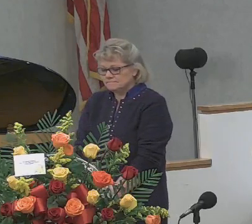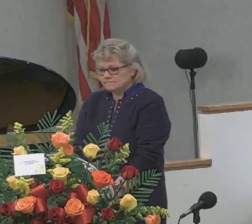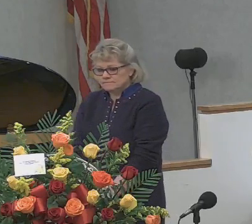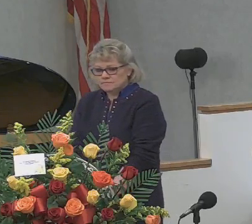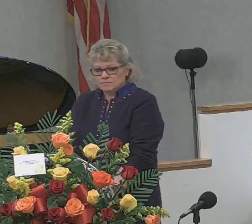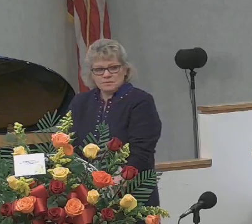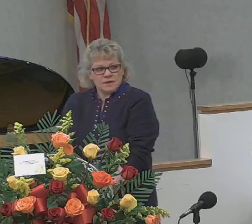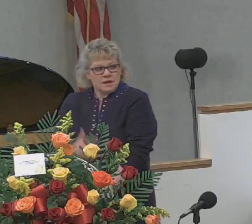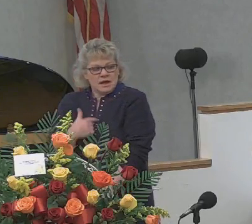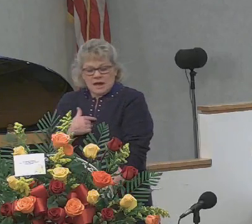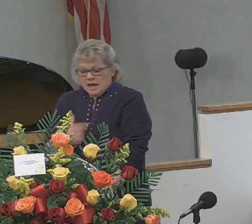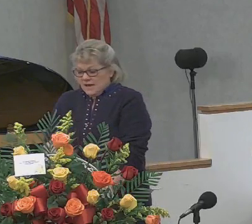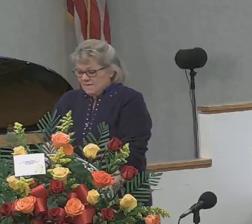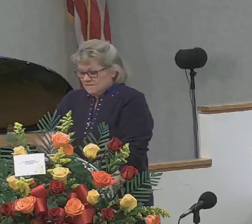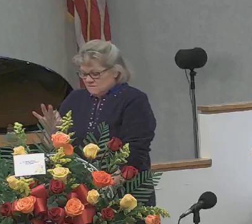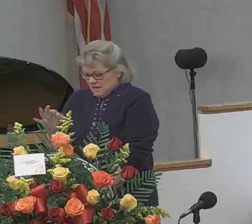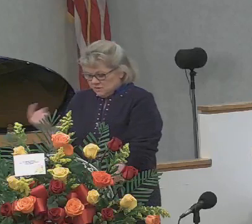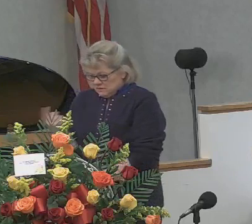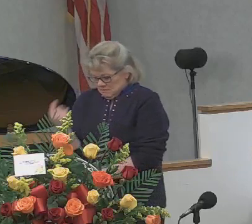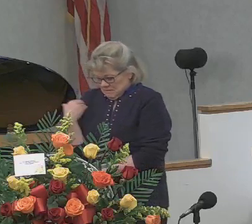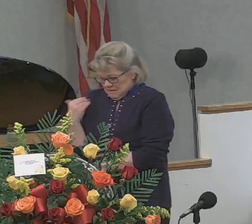I found something last night. Now,